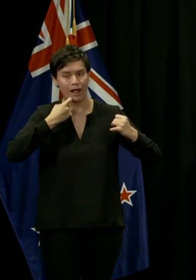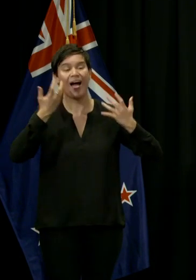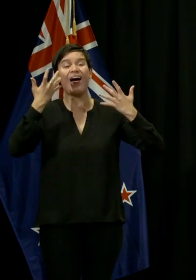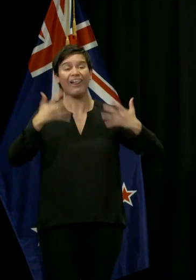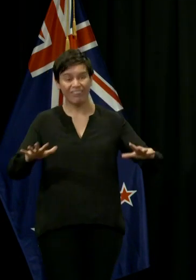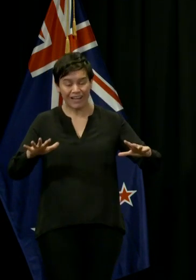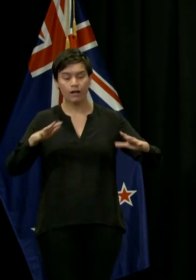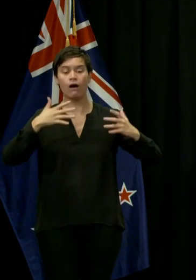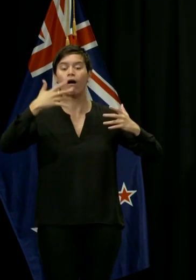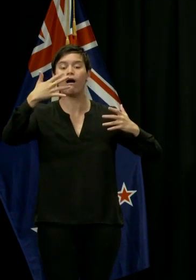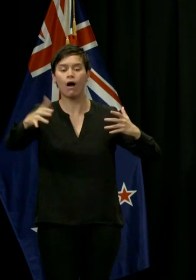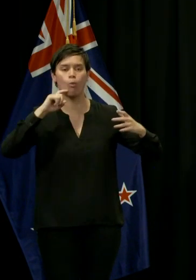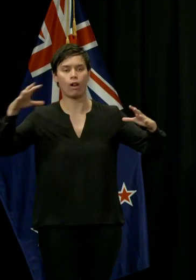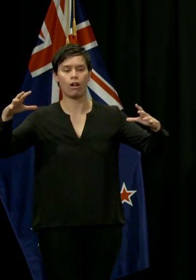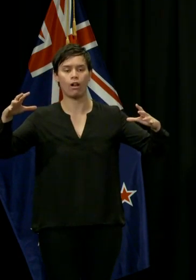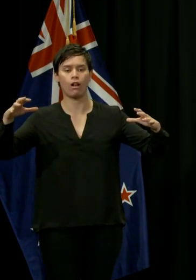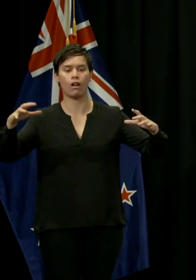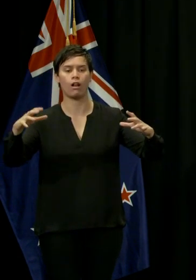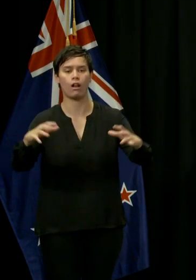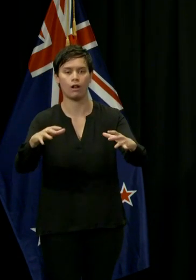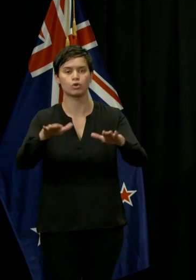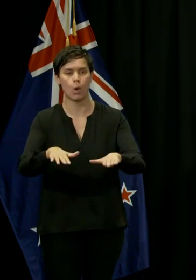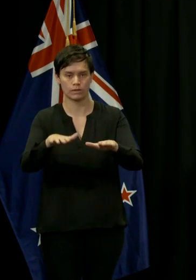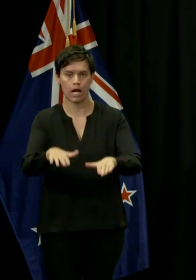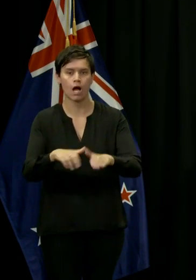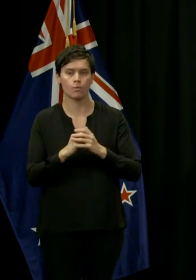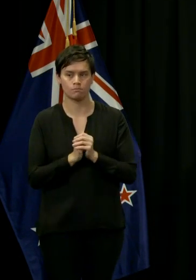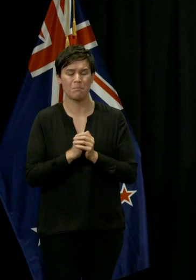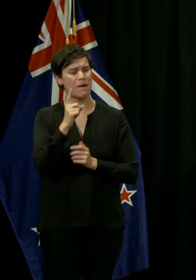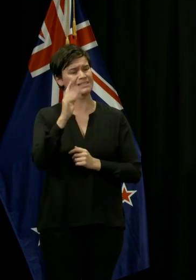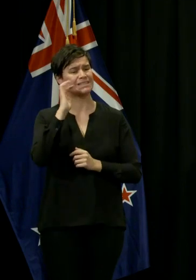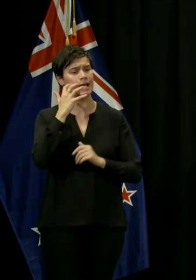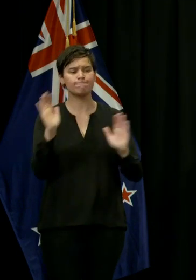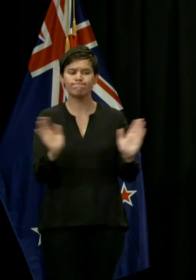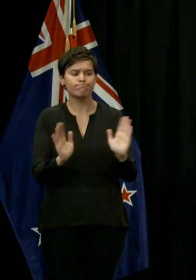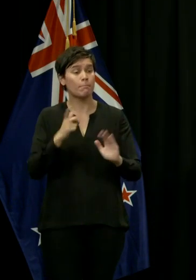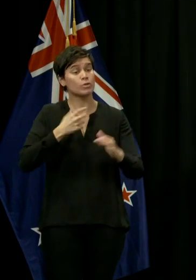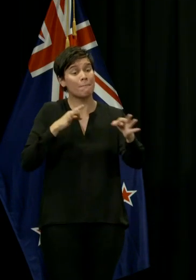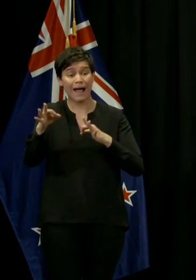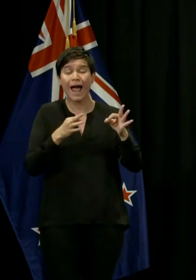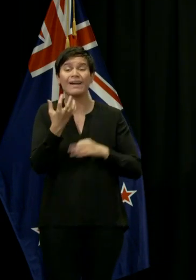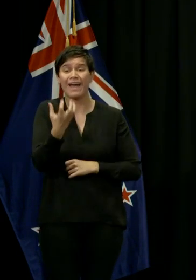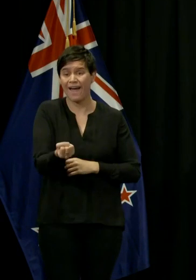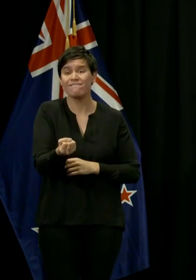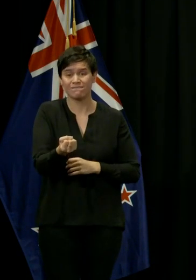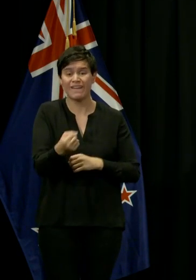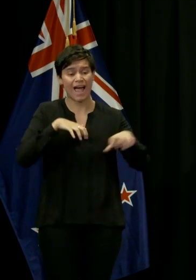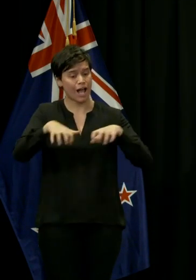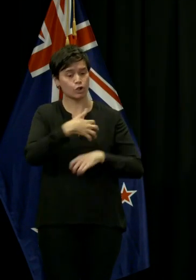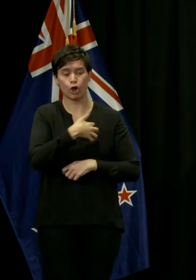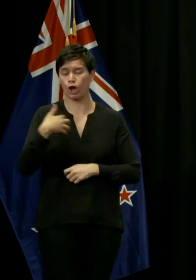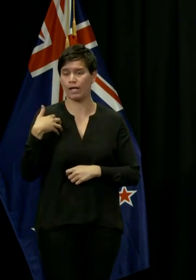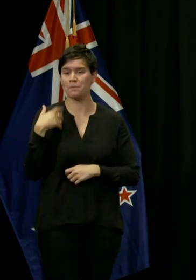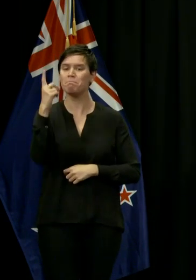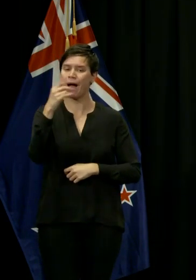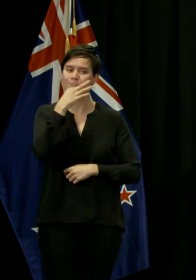not afraid because we have a plan. We've listened to the science, we are moving early, and I just ask New Zealanders now to come with